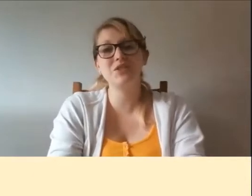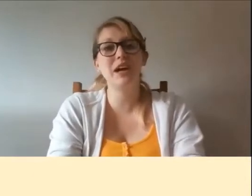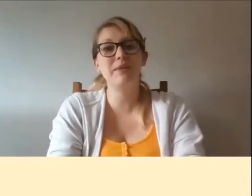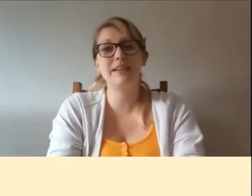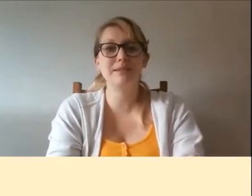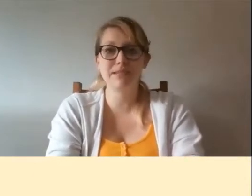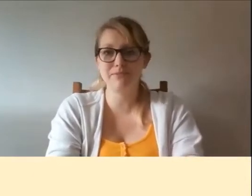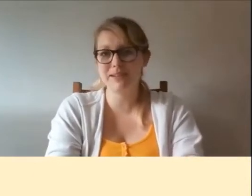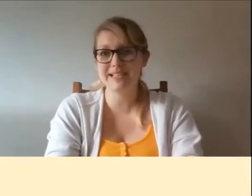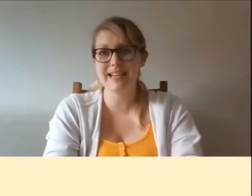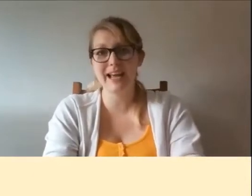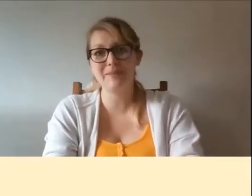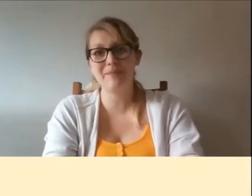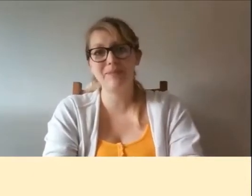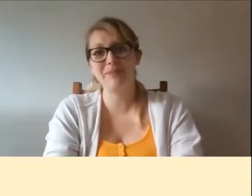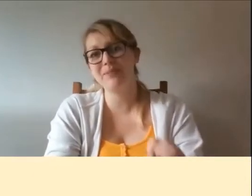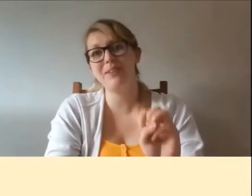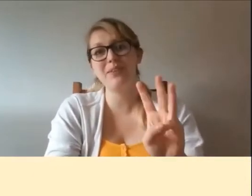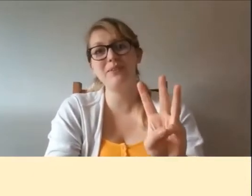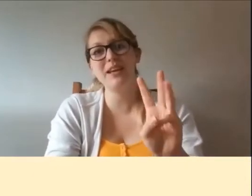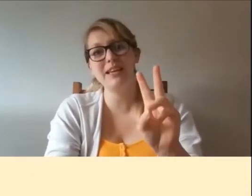Okay, let's try it with a little bit of music now.